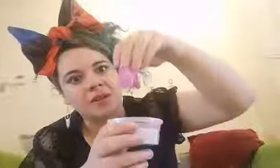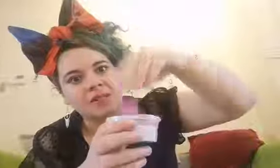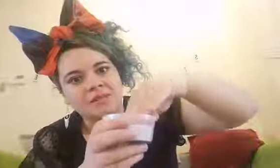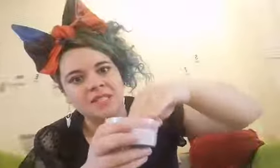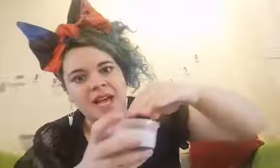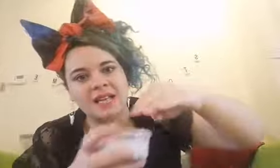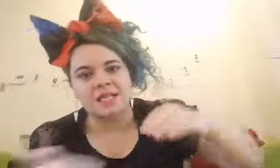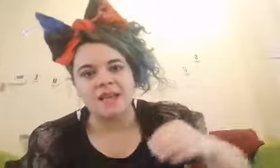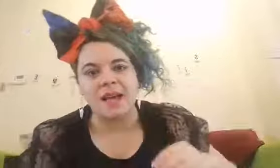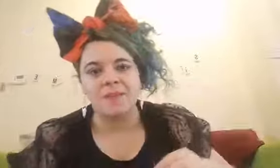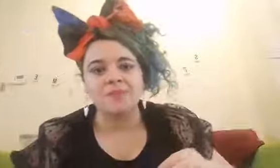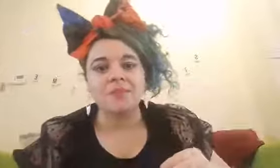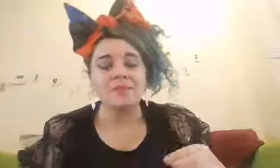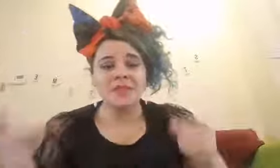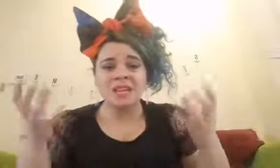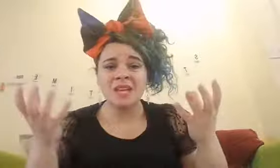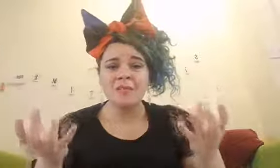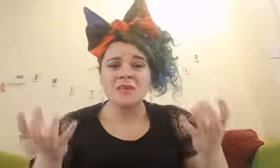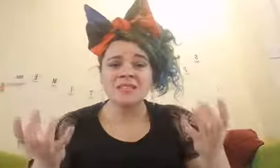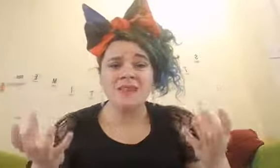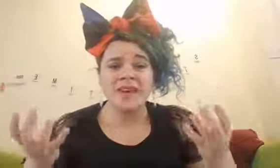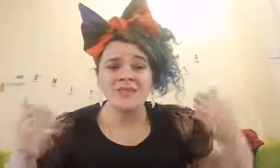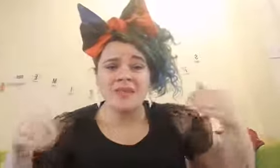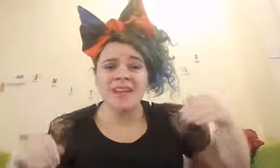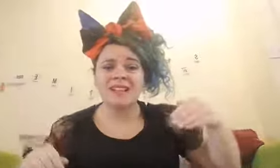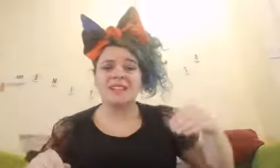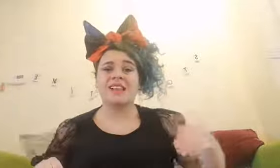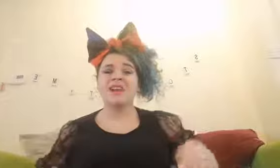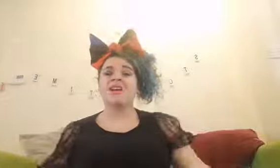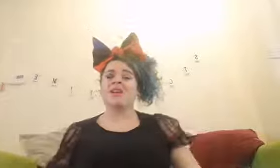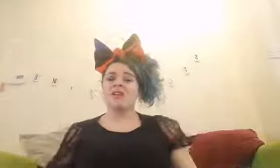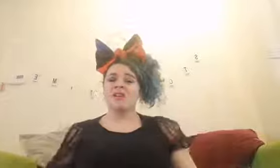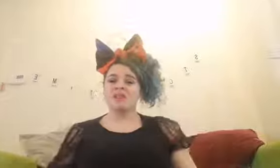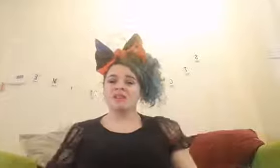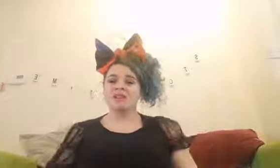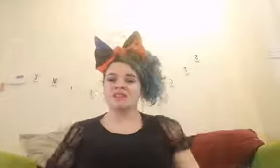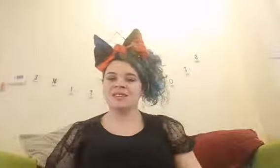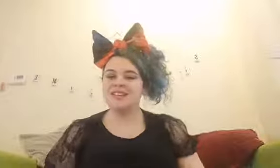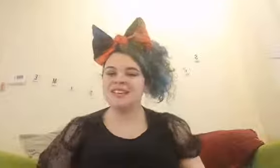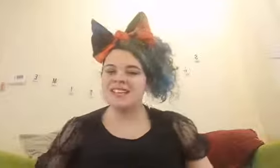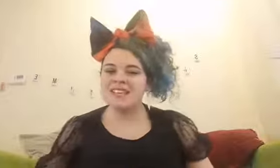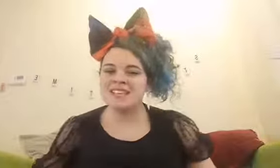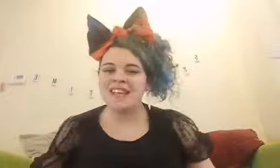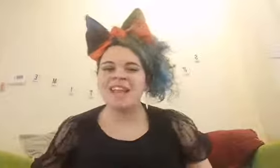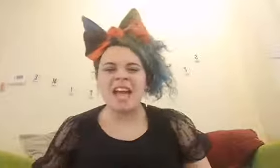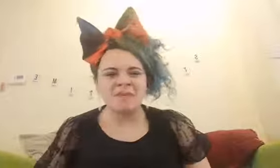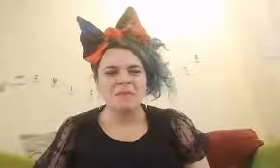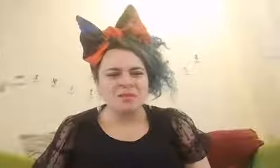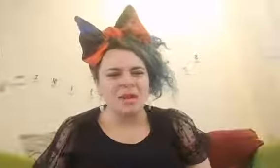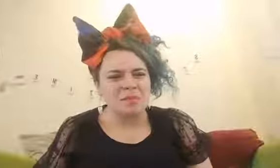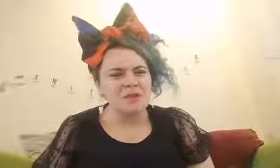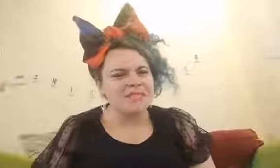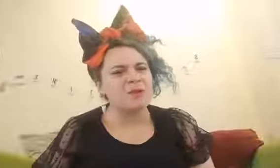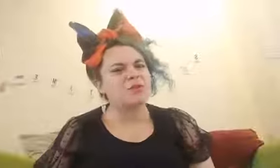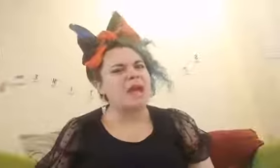some sand in there. He put some heavy metal. Oh, is that like heavy metal like music or